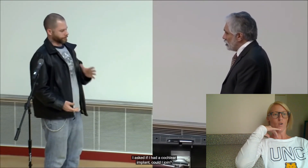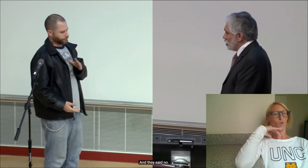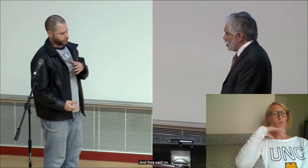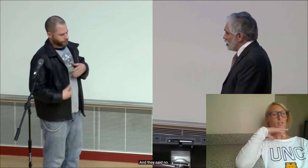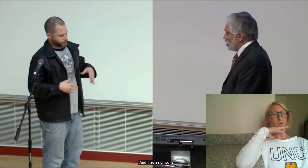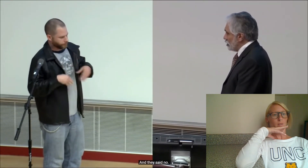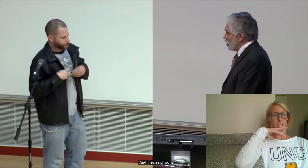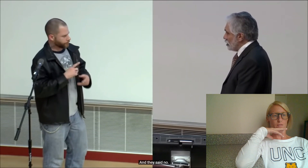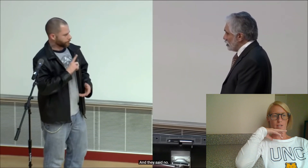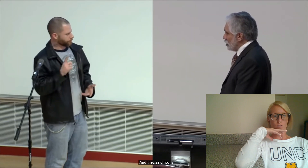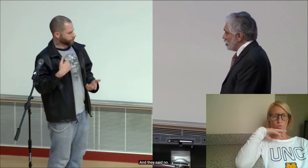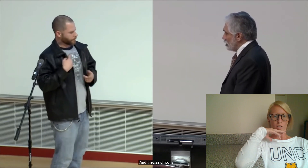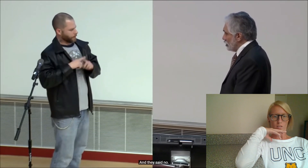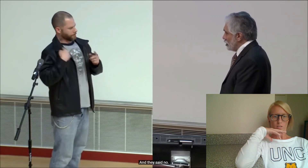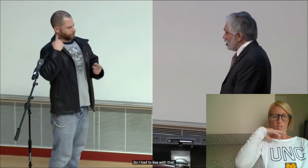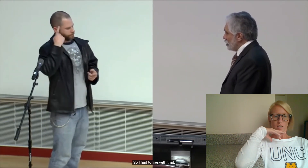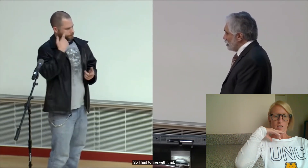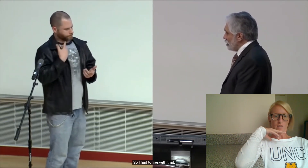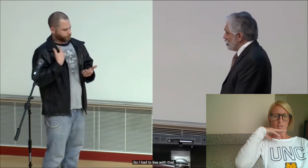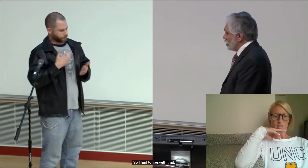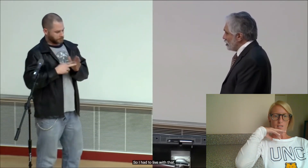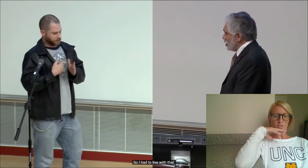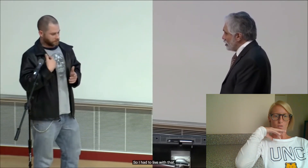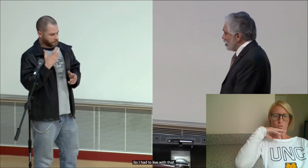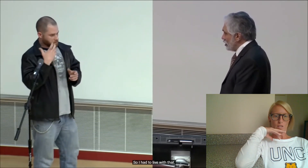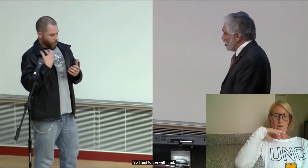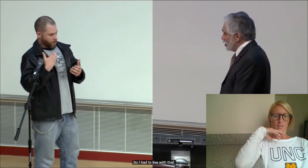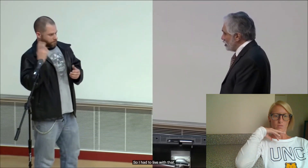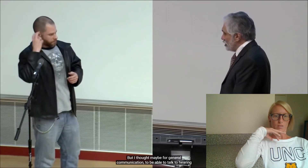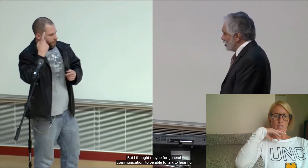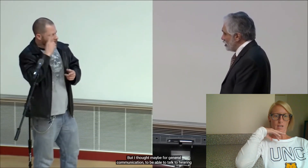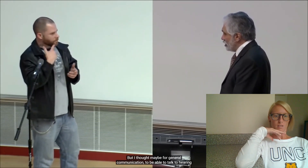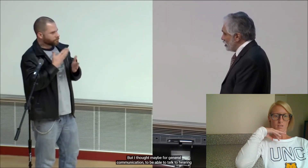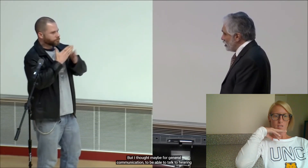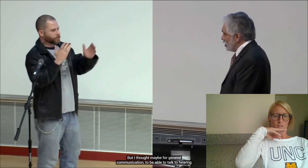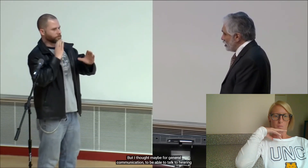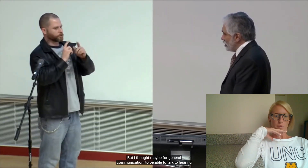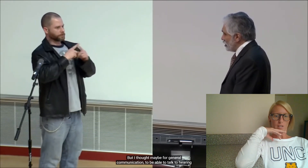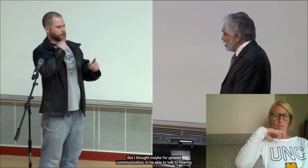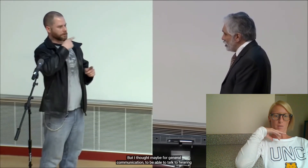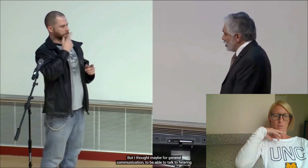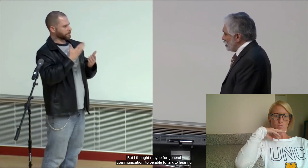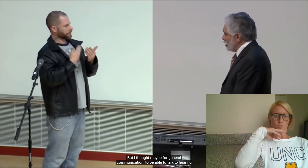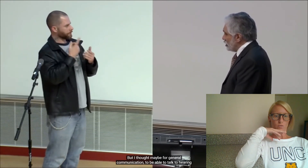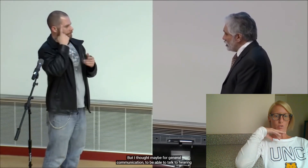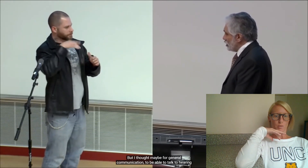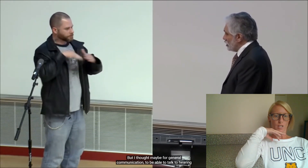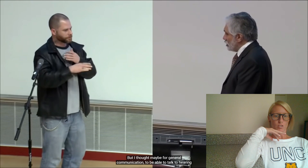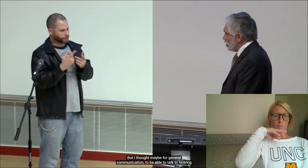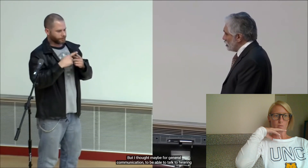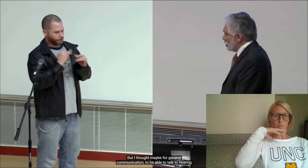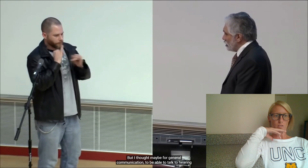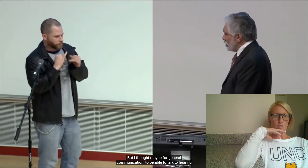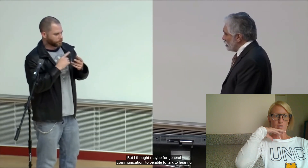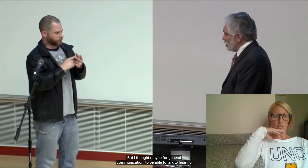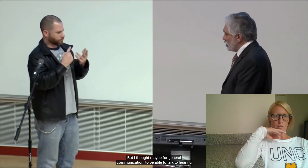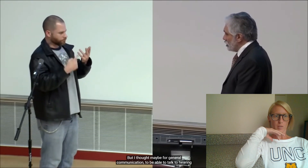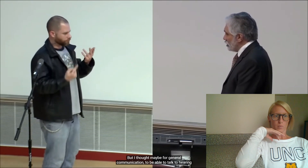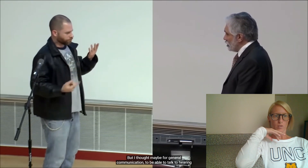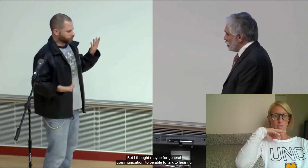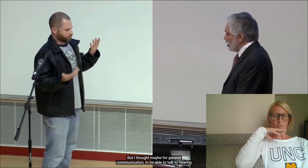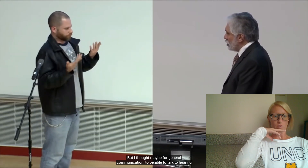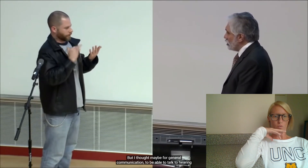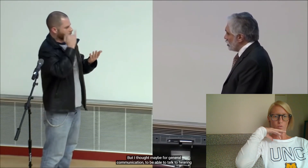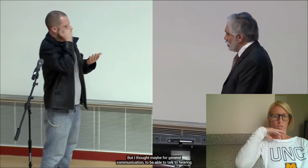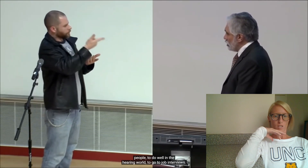And I they had said a no. cochlear implant if I could join. So I had And to they said, live with I that. had to live with that. But I thought maybe for general communication, to